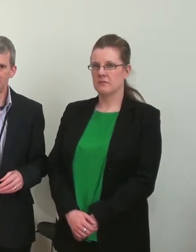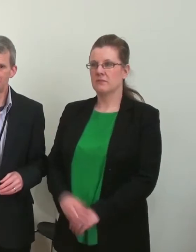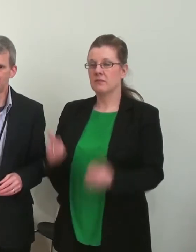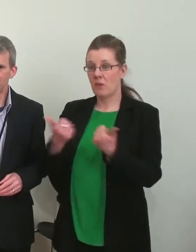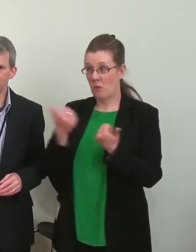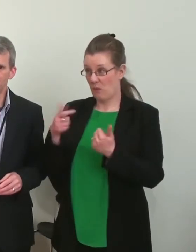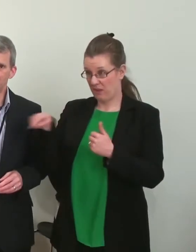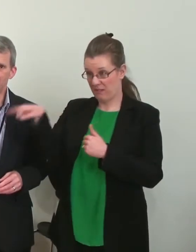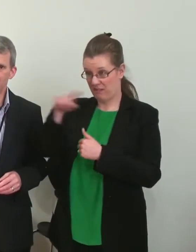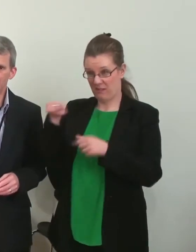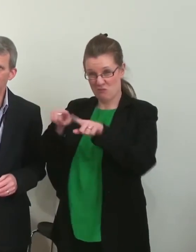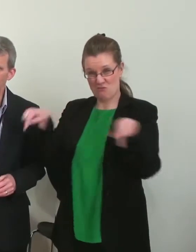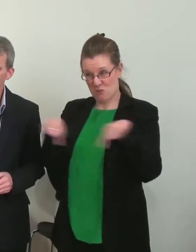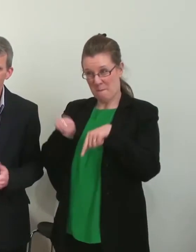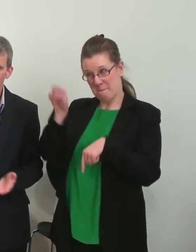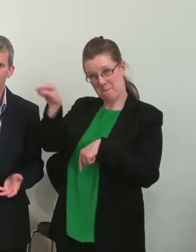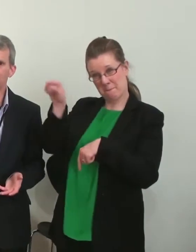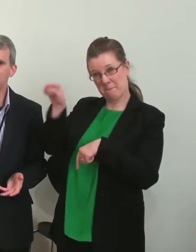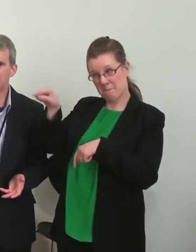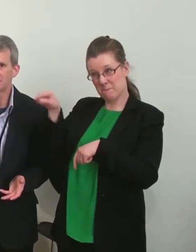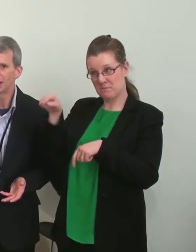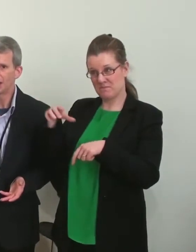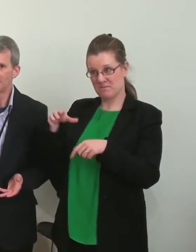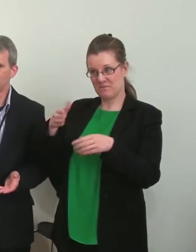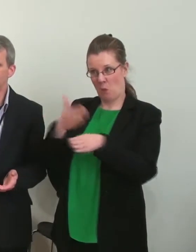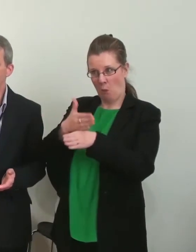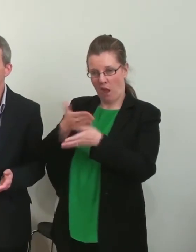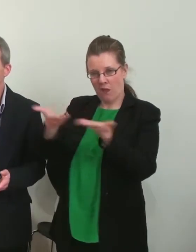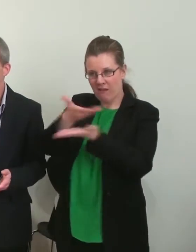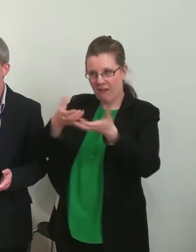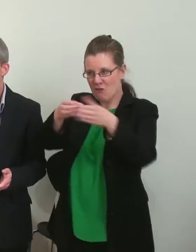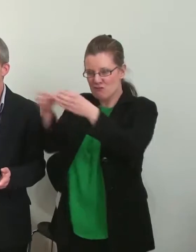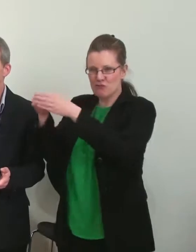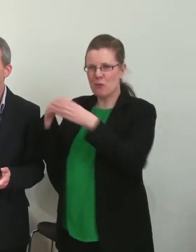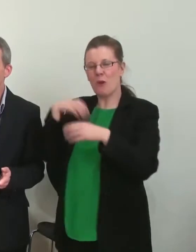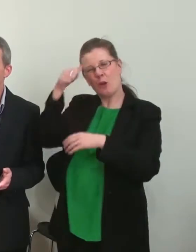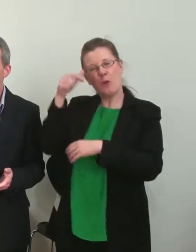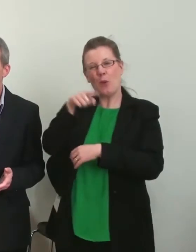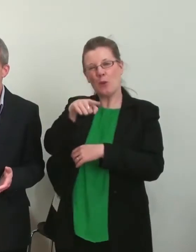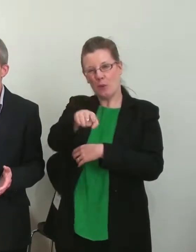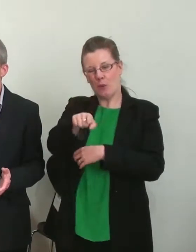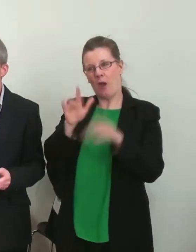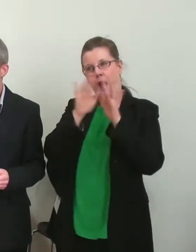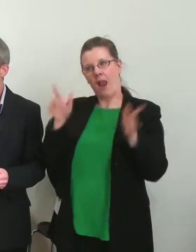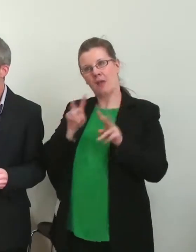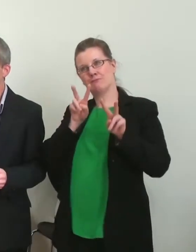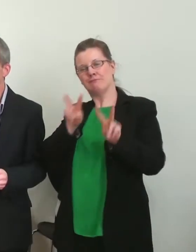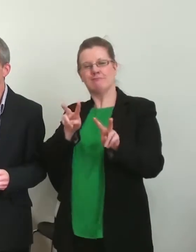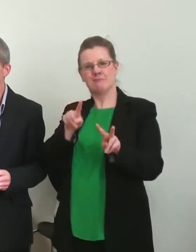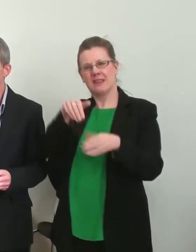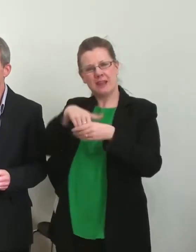Okay, so whilst the rest of the room are they're in their groups, and we know that you're not in your group, but that doesn't stop you from